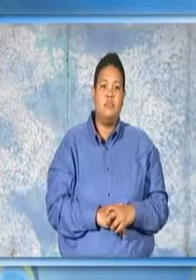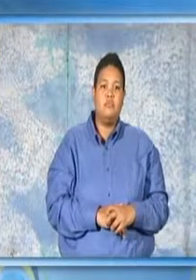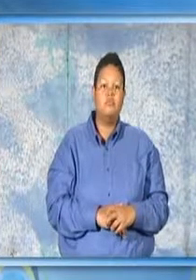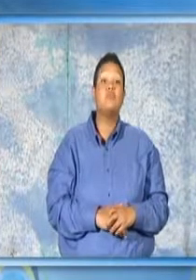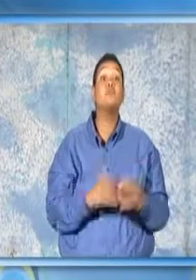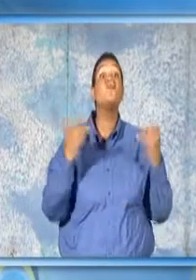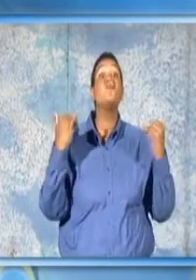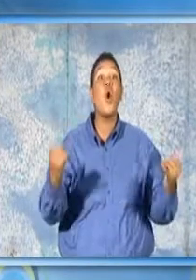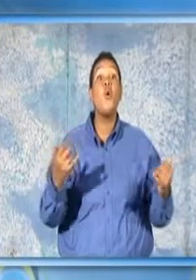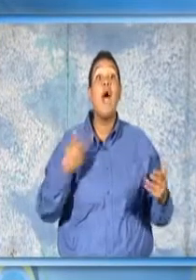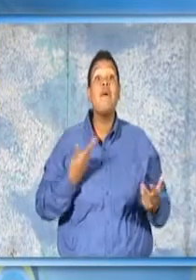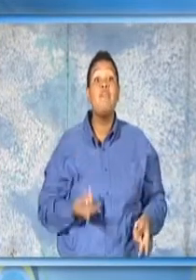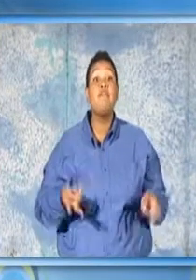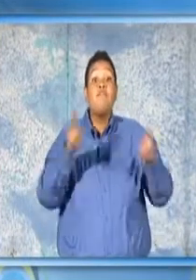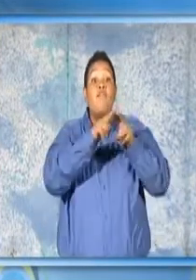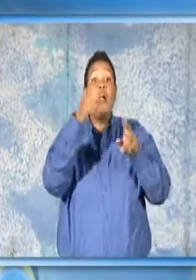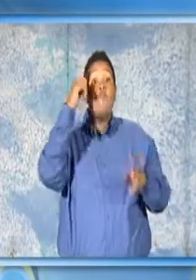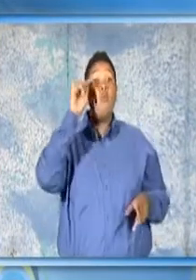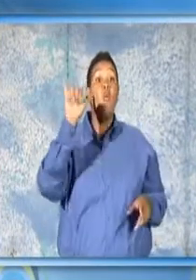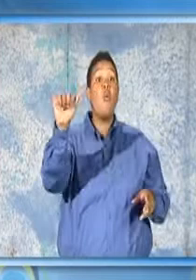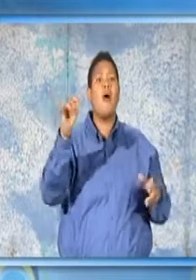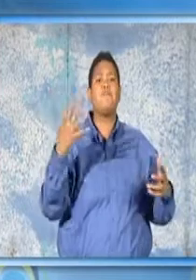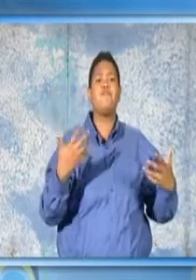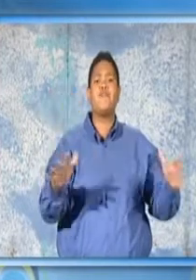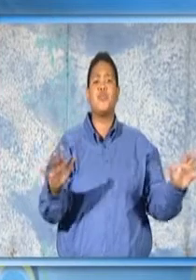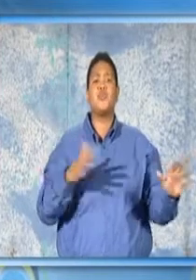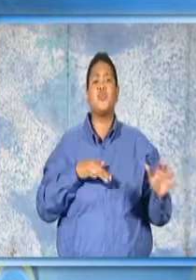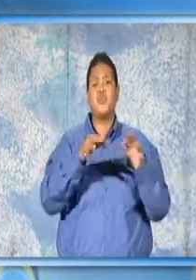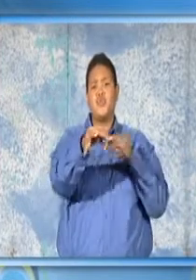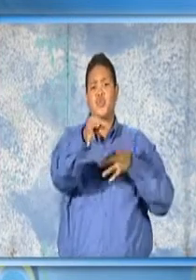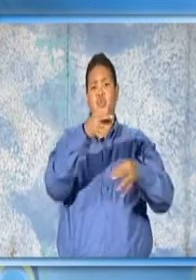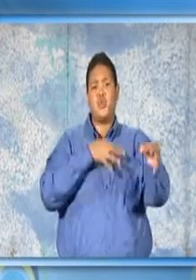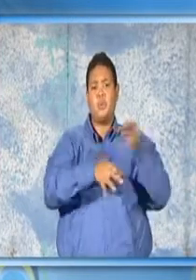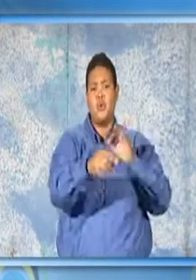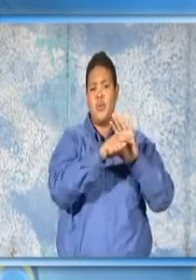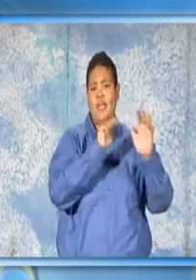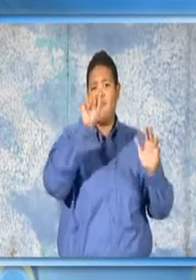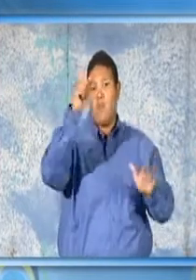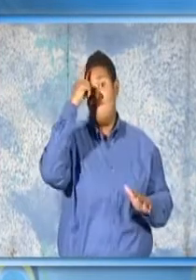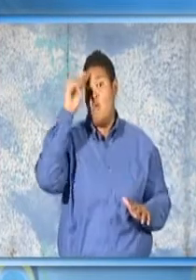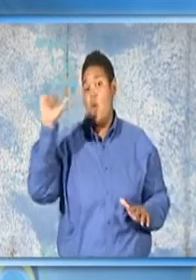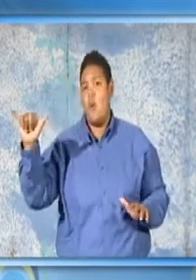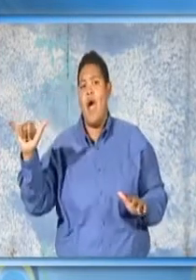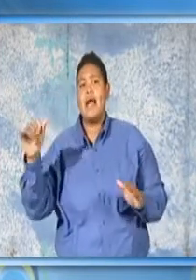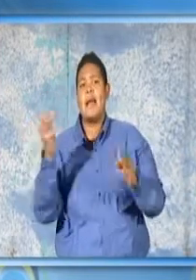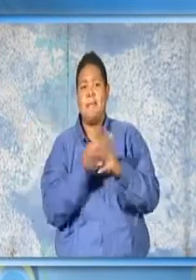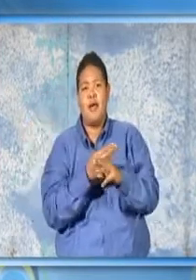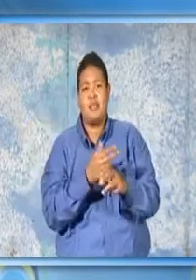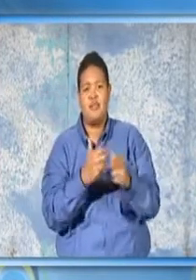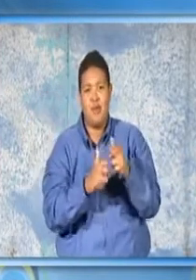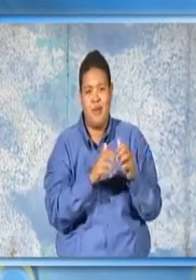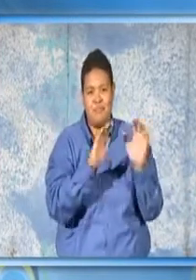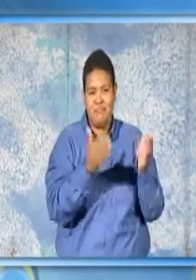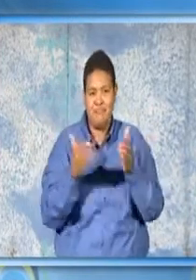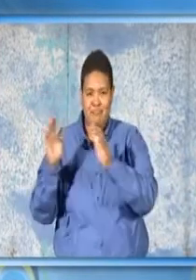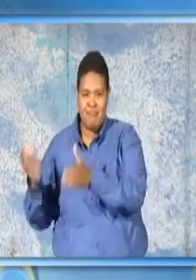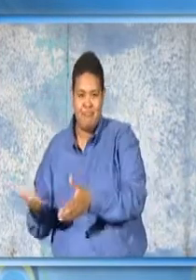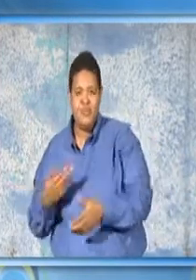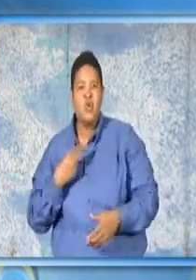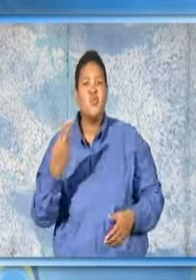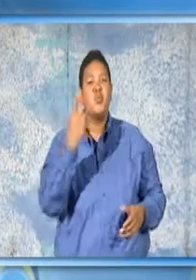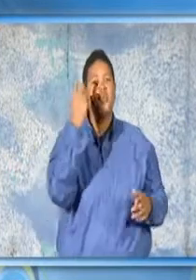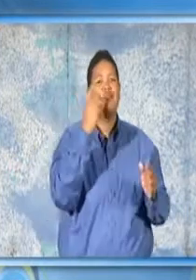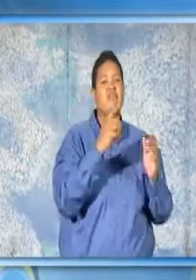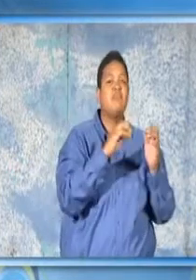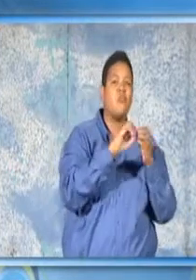Now that we have a value for y, we substitute -1 for y in an equation. Let's use equation 2